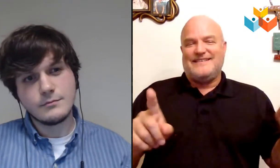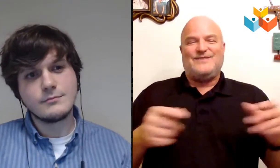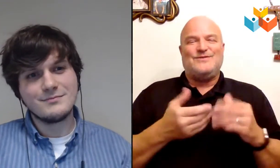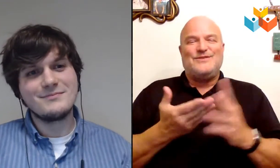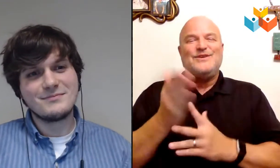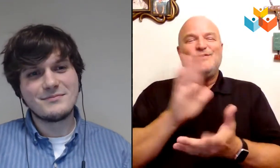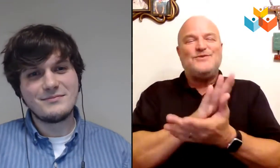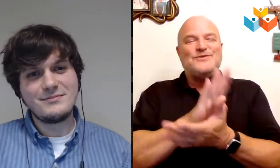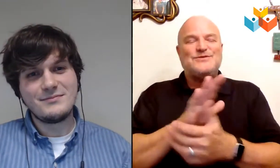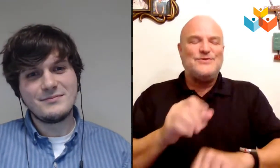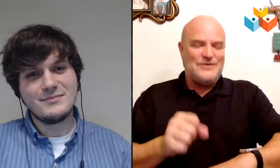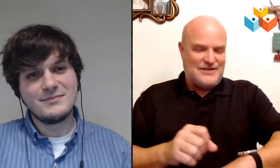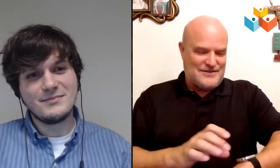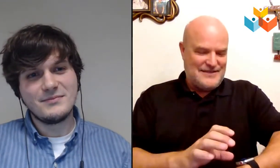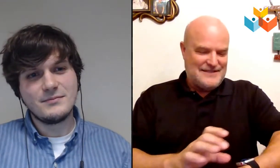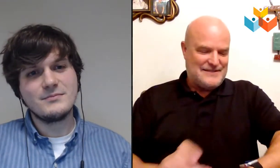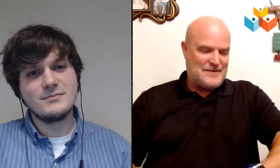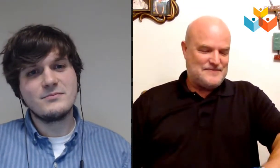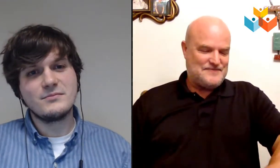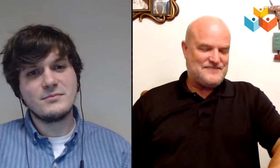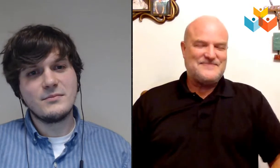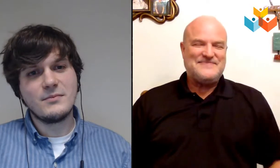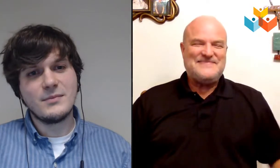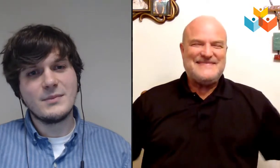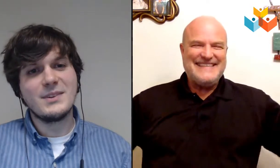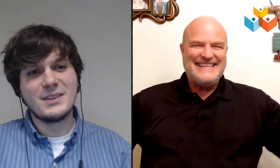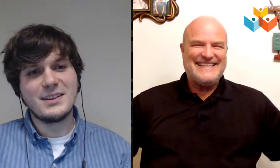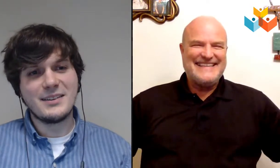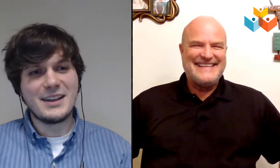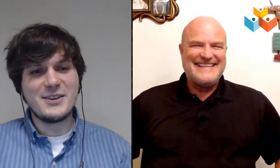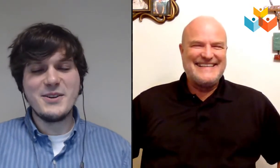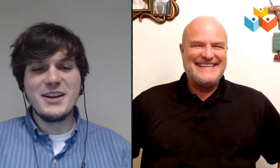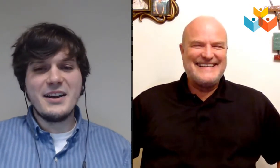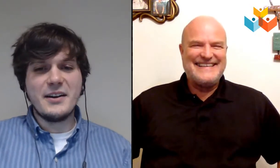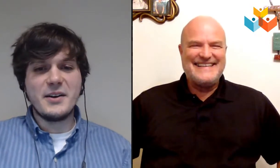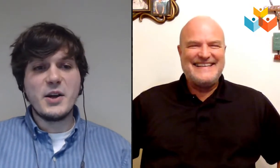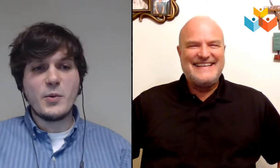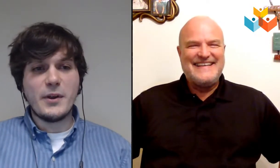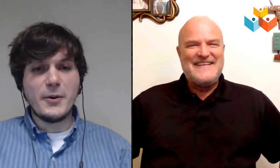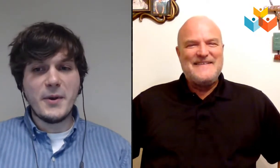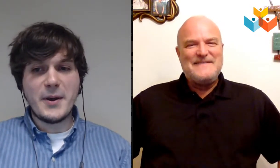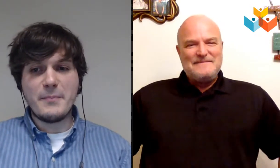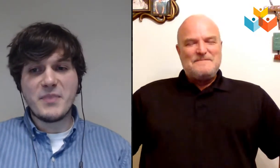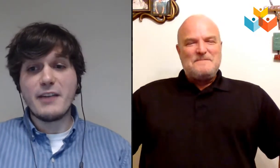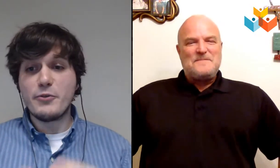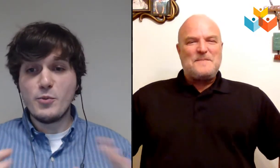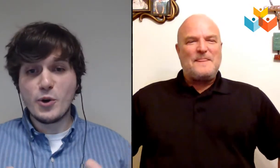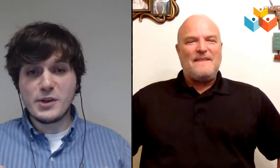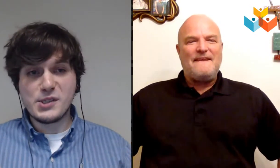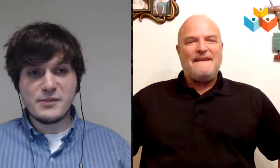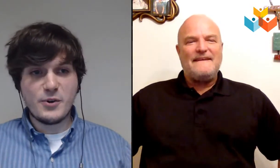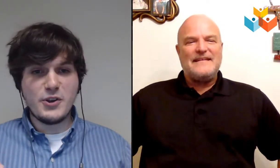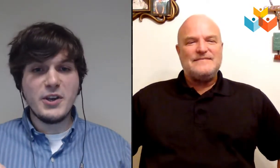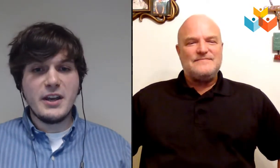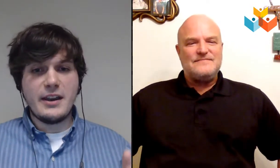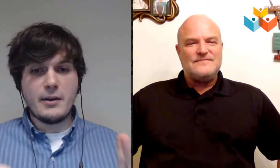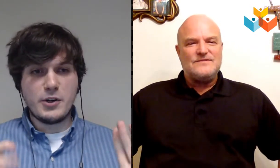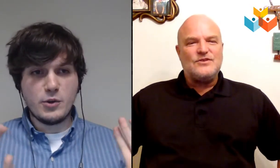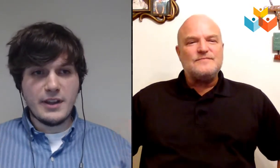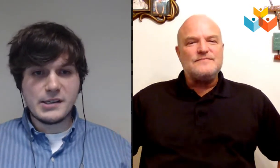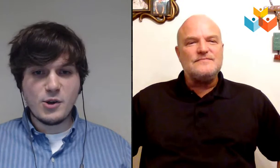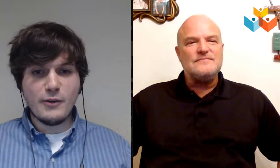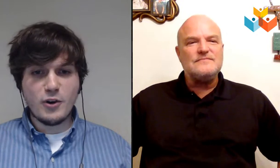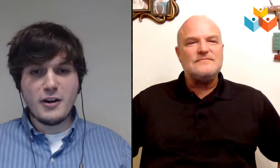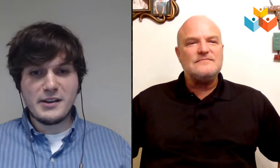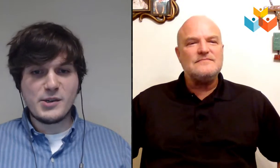different one through the school year. So, thank you. I have a few more questions for you, and I